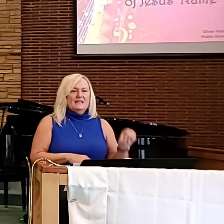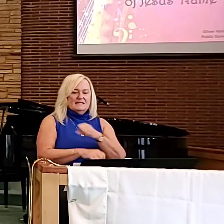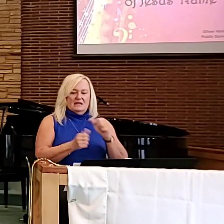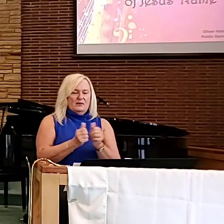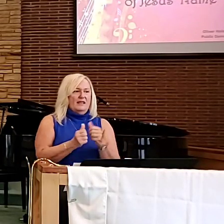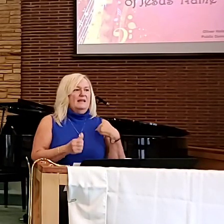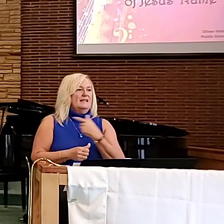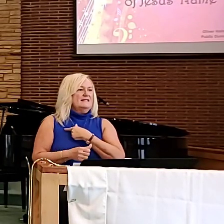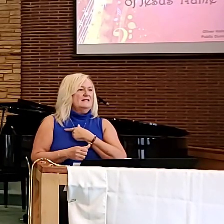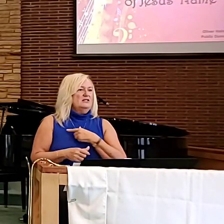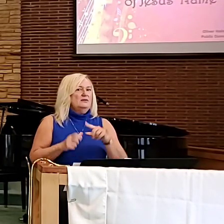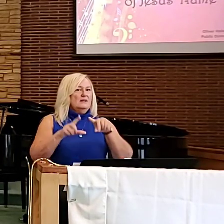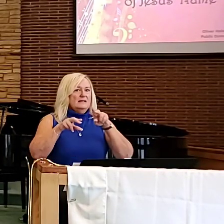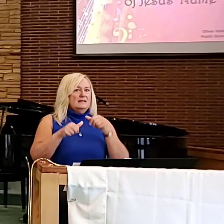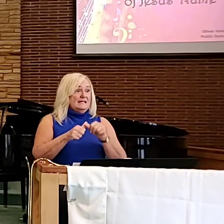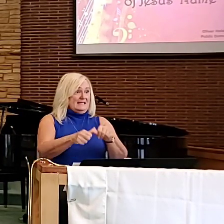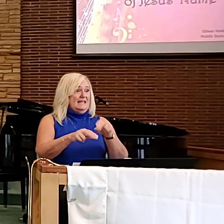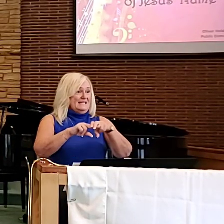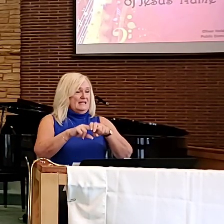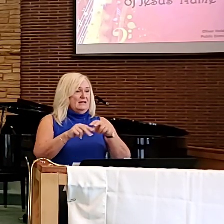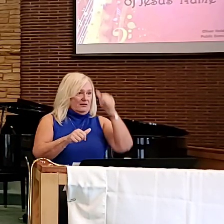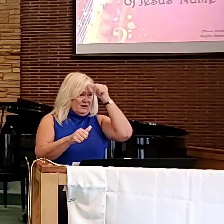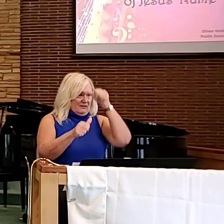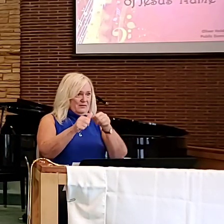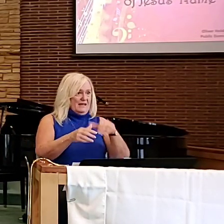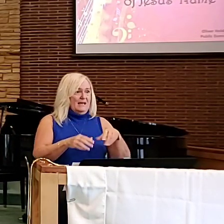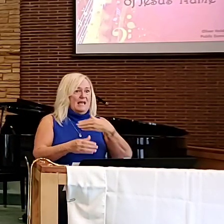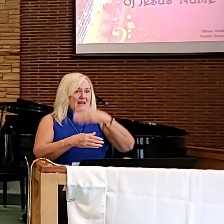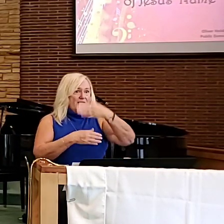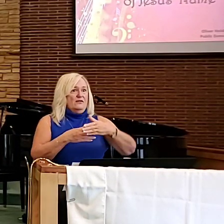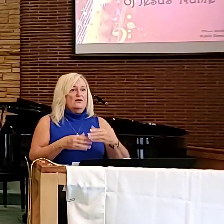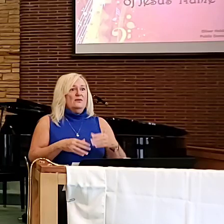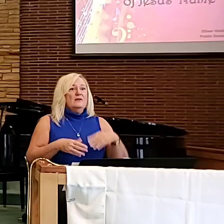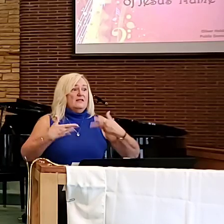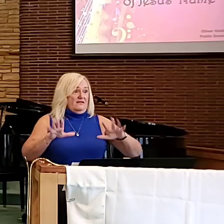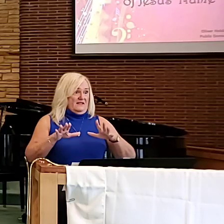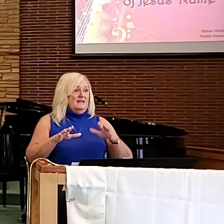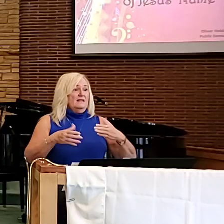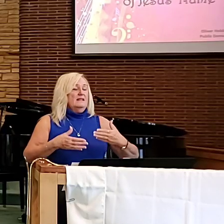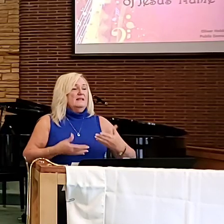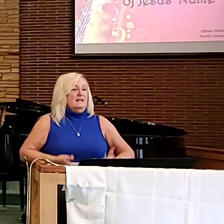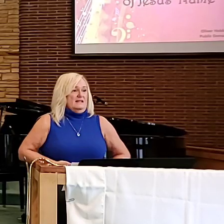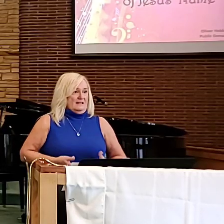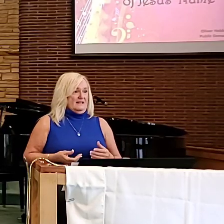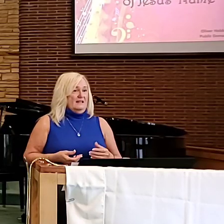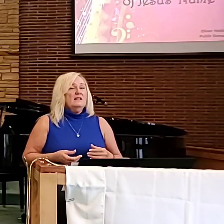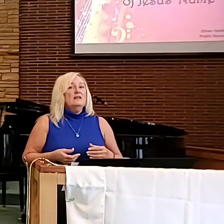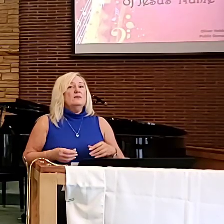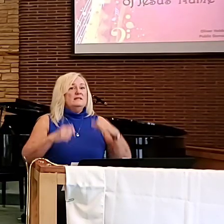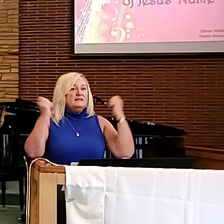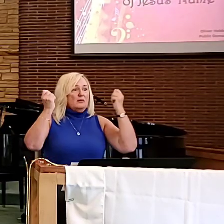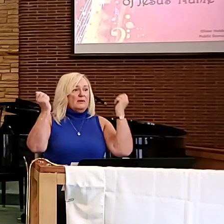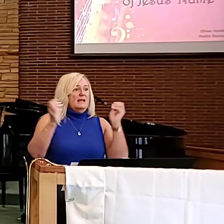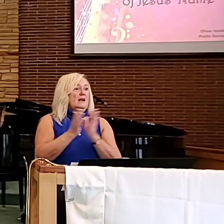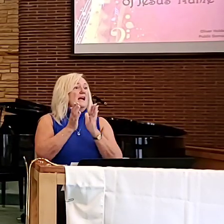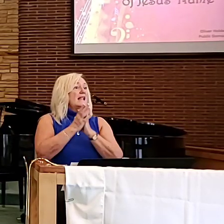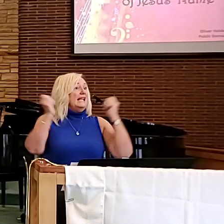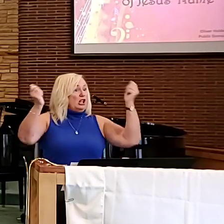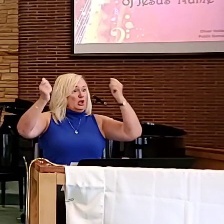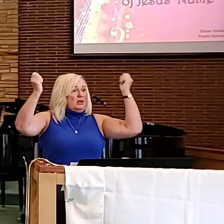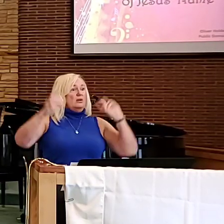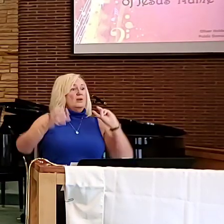us as you remain seated. Remember that after the benediction, when we celebrate with our hallelujah, we